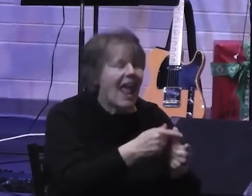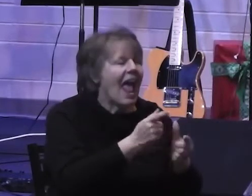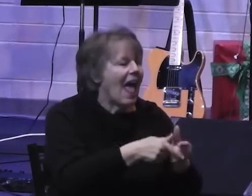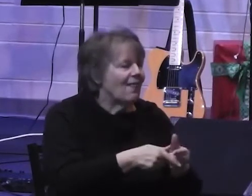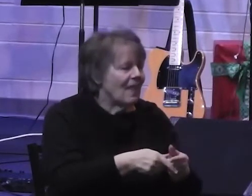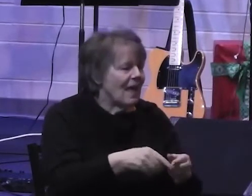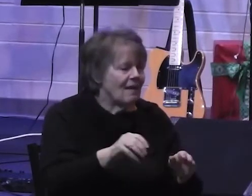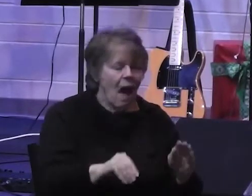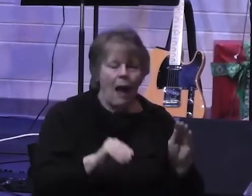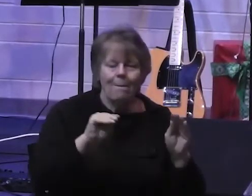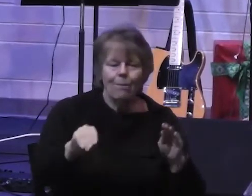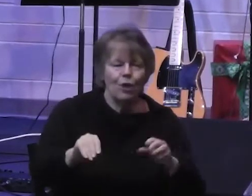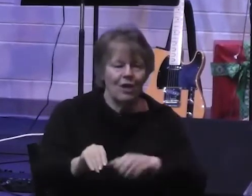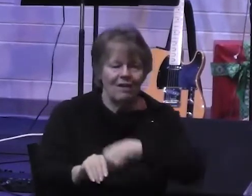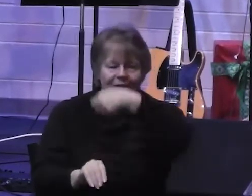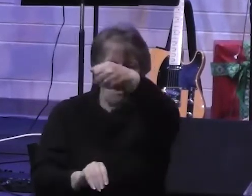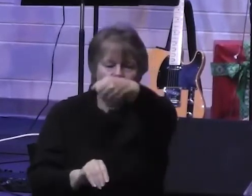grill.